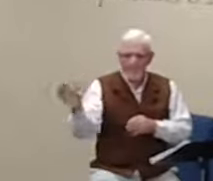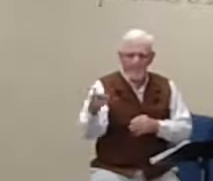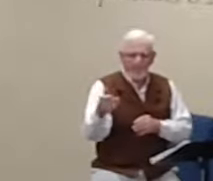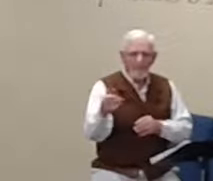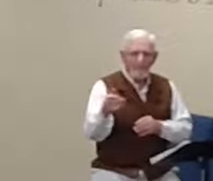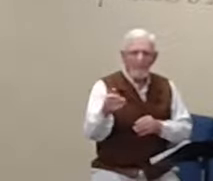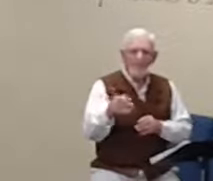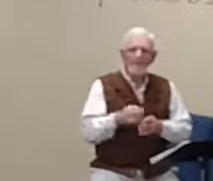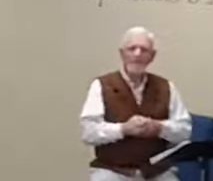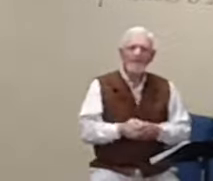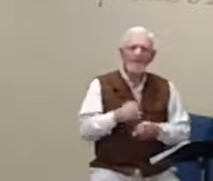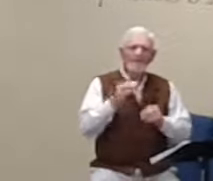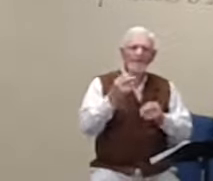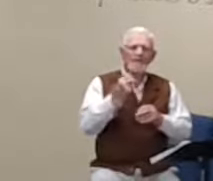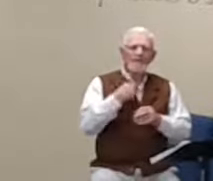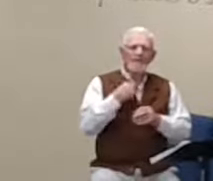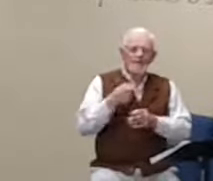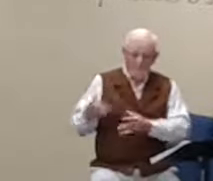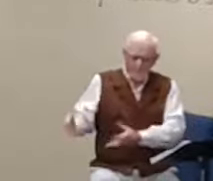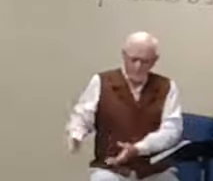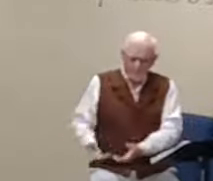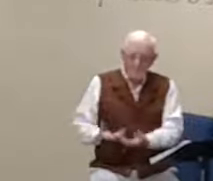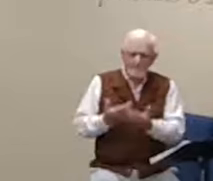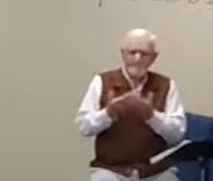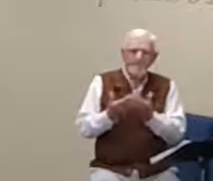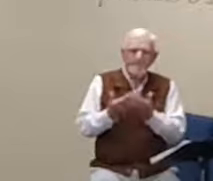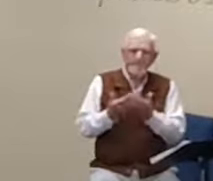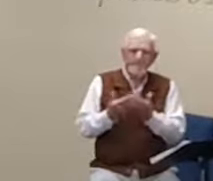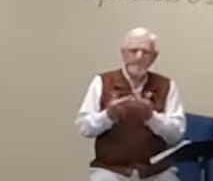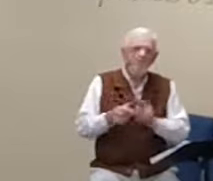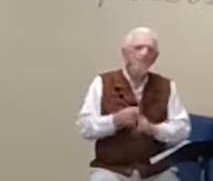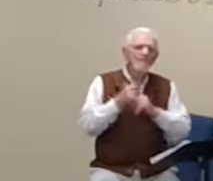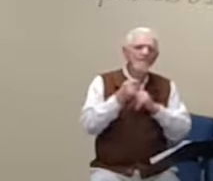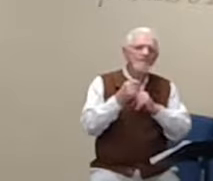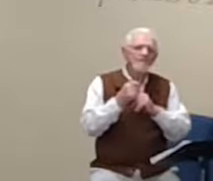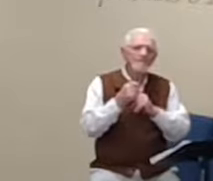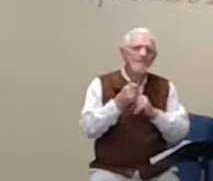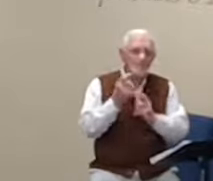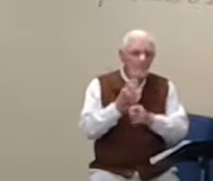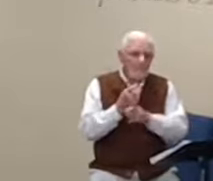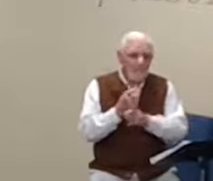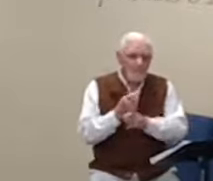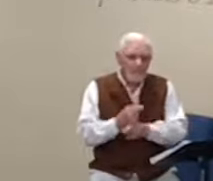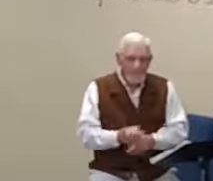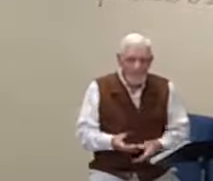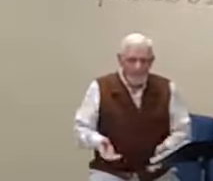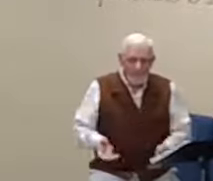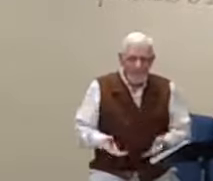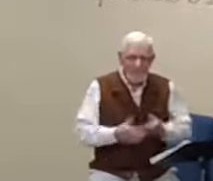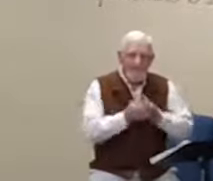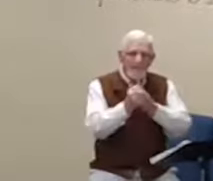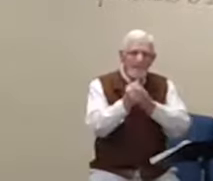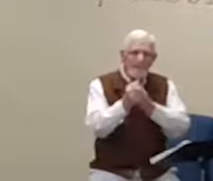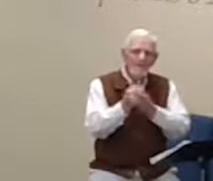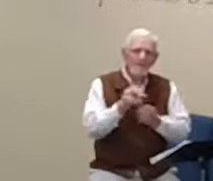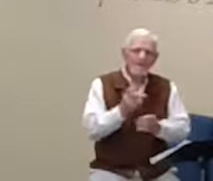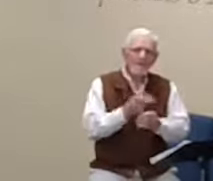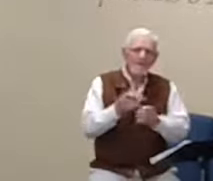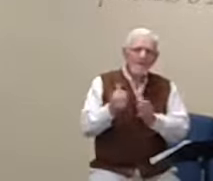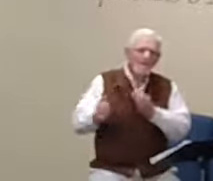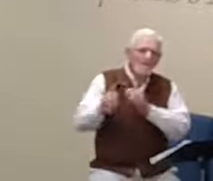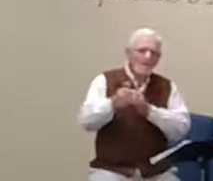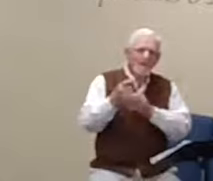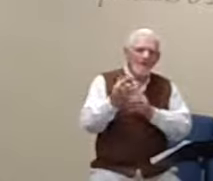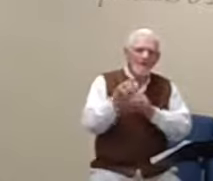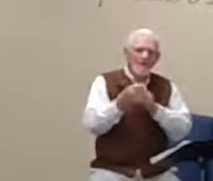push them back, or if they get stuck, they pick them up. But that's the exception, right? The way you lead sheep is you get in front of them and you follow the sheep, follow